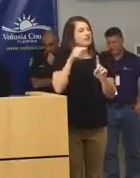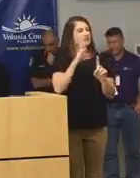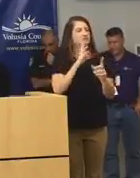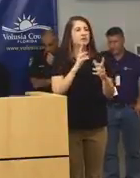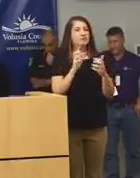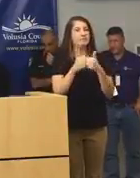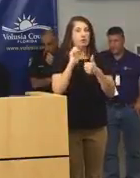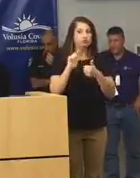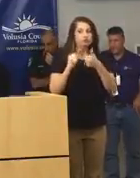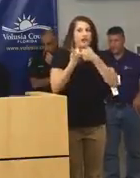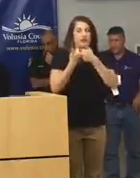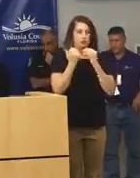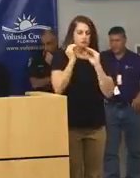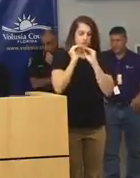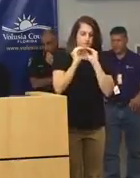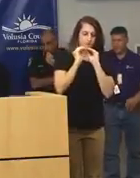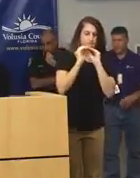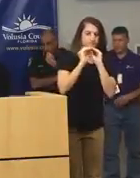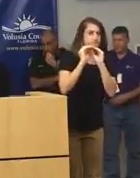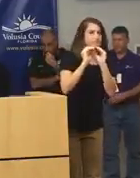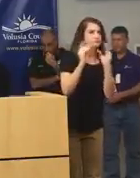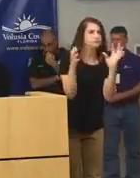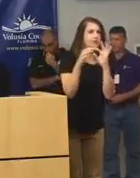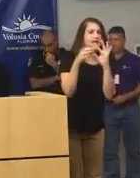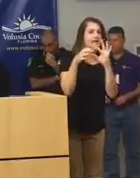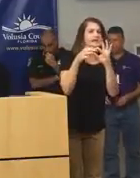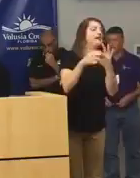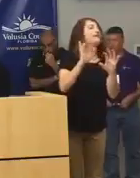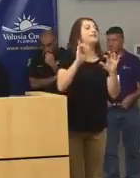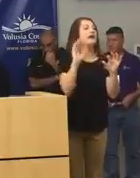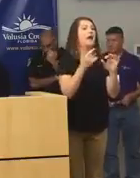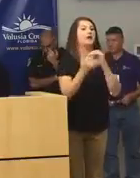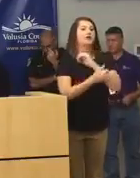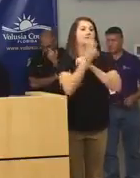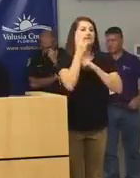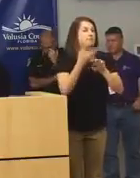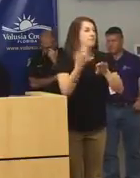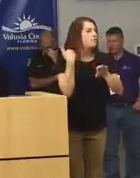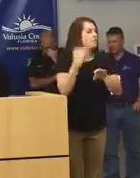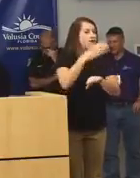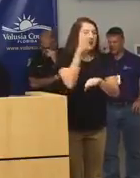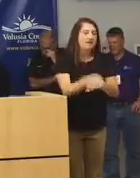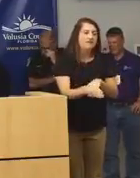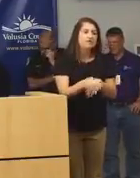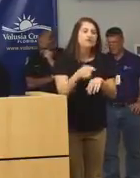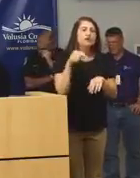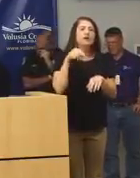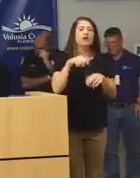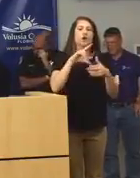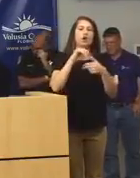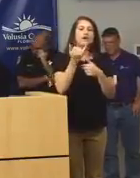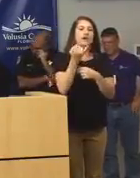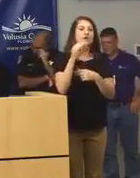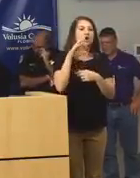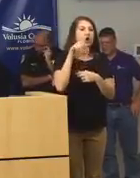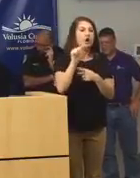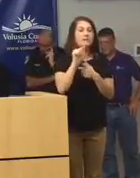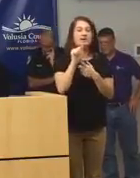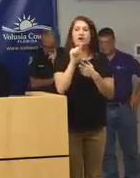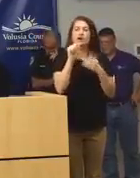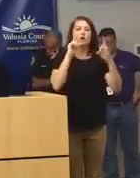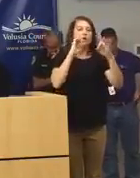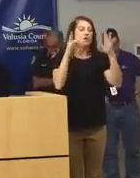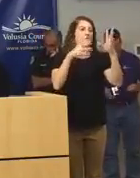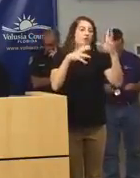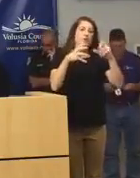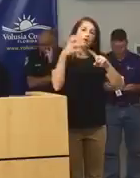most challenging restorations that our country has ever seen. Hurricane Irma, unprecedented by most every measure in